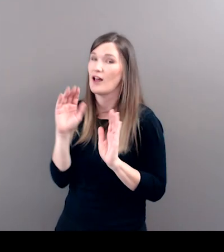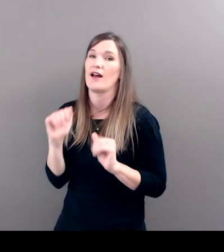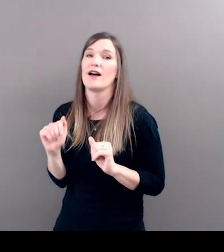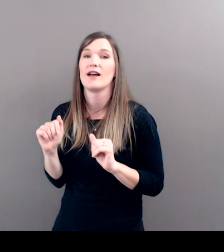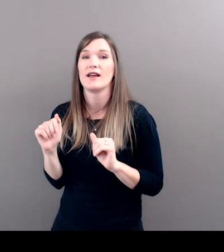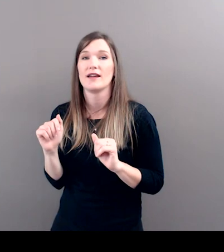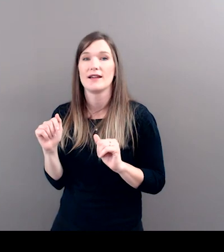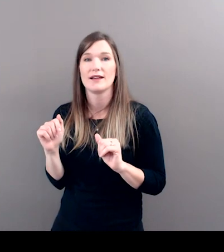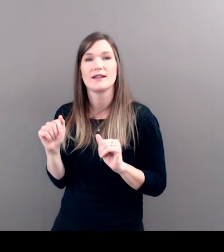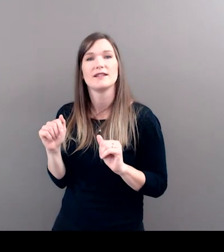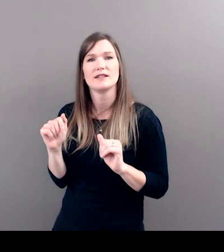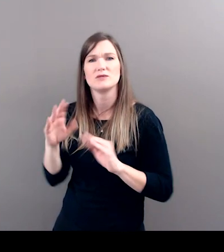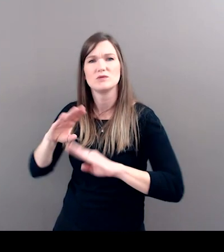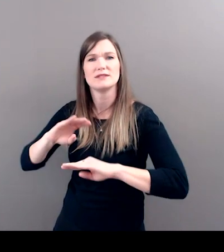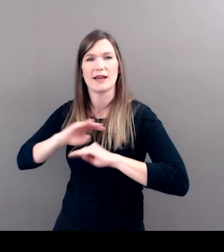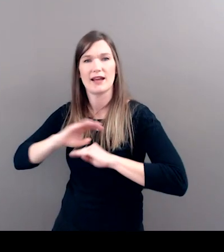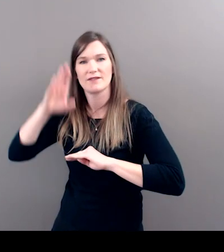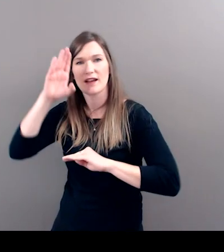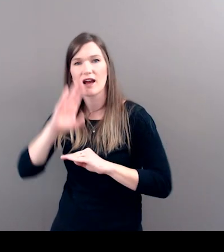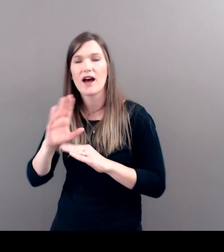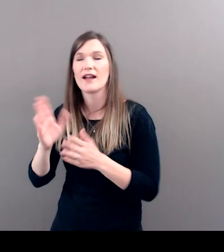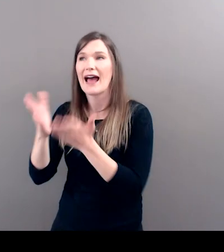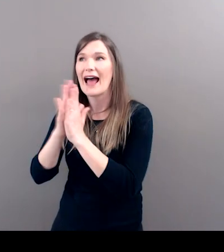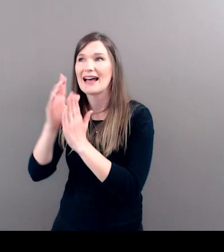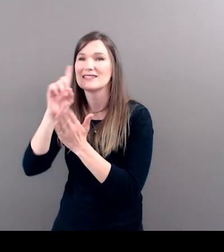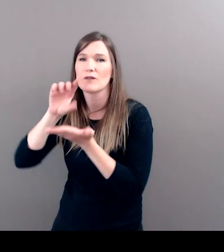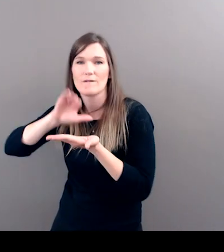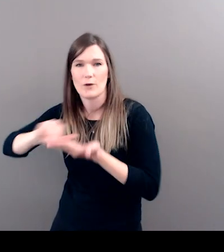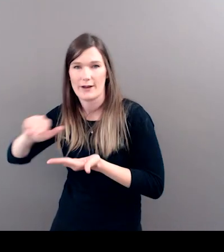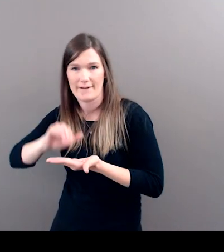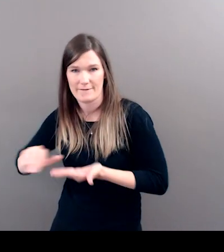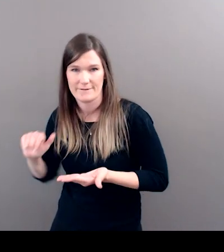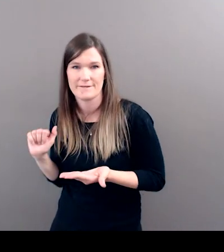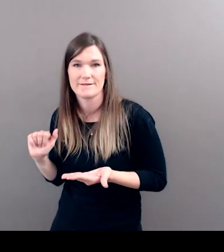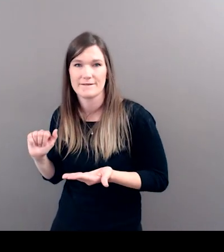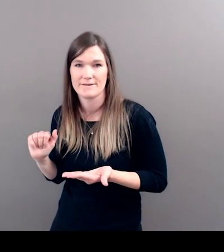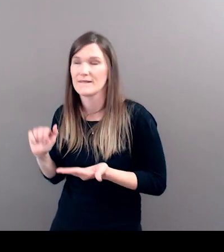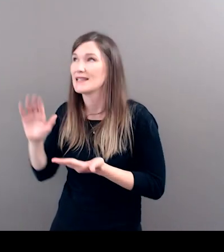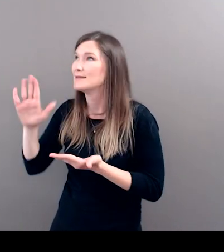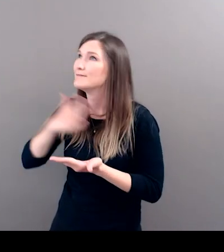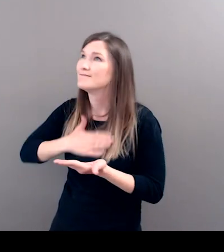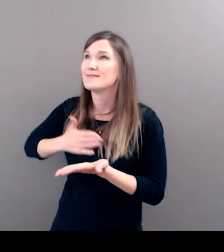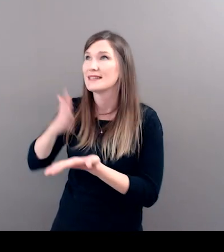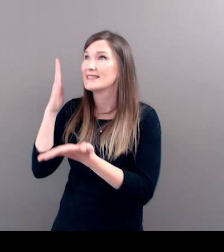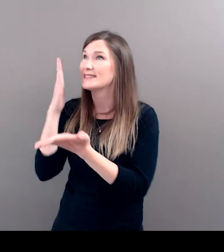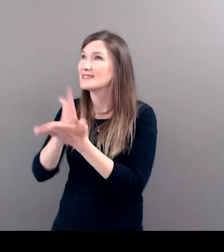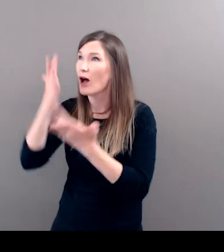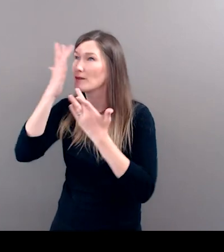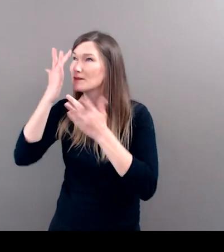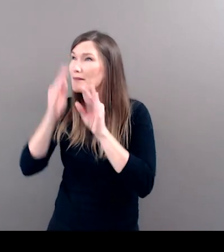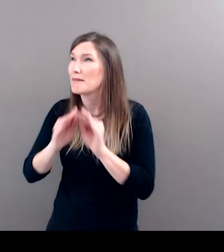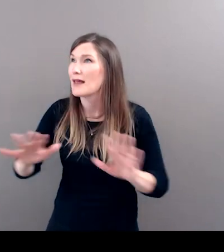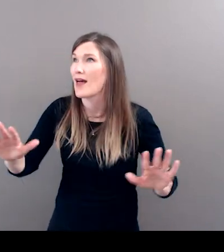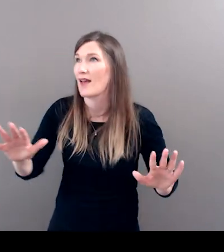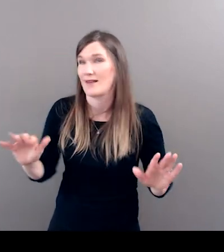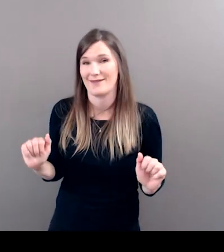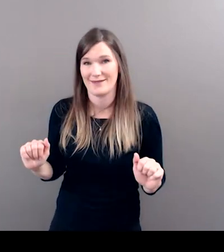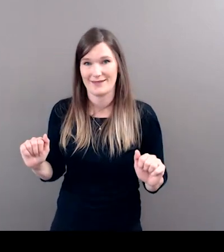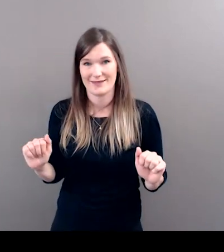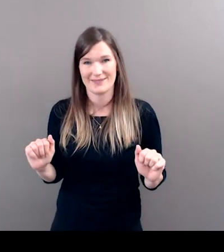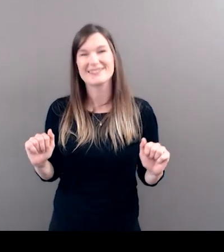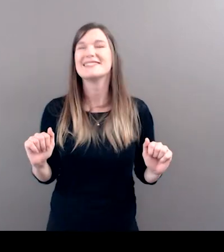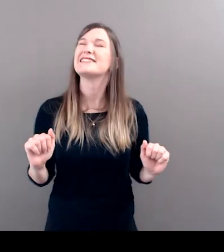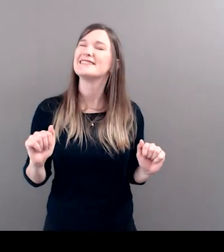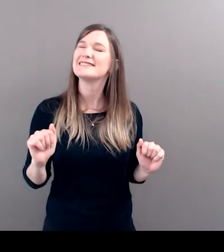to appease God and to ask for forgiveness and stop the plague. One of the things about giving is